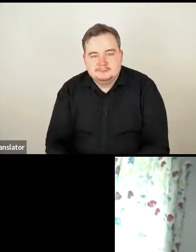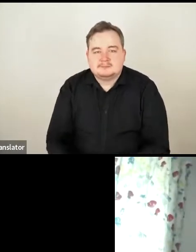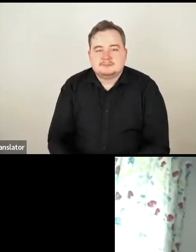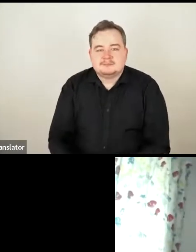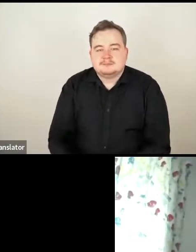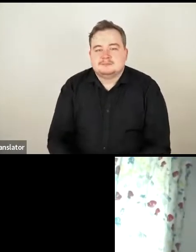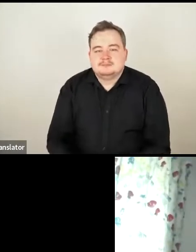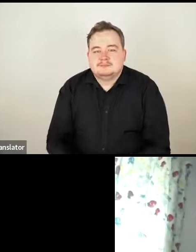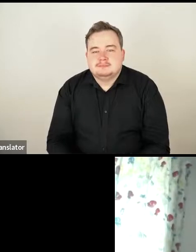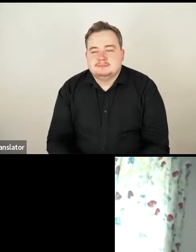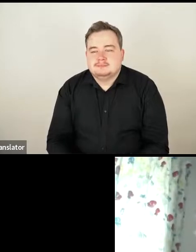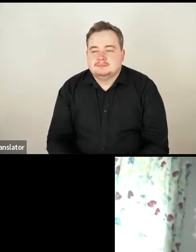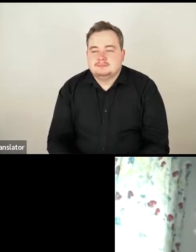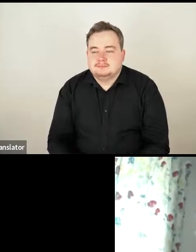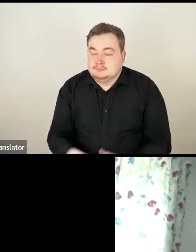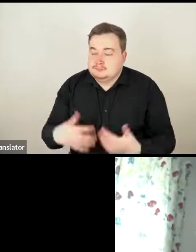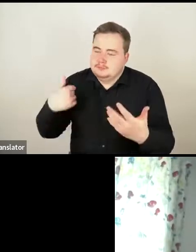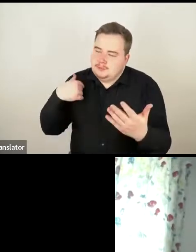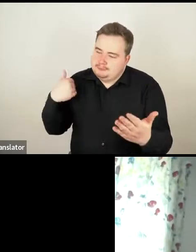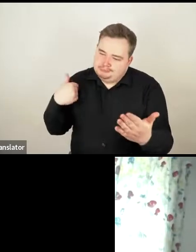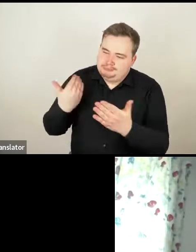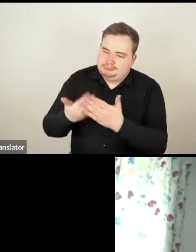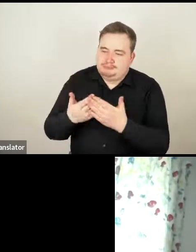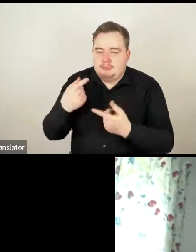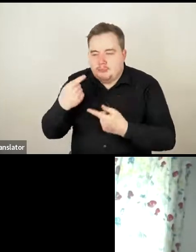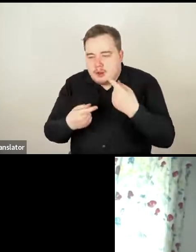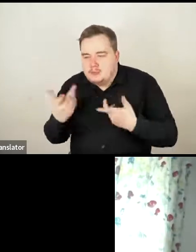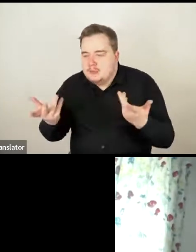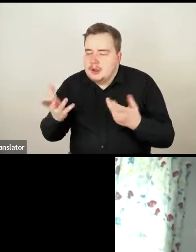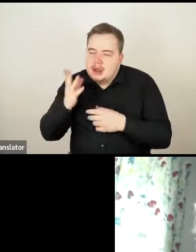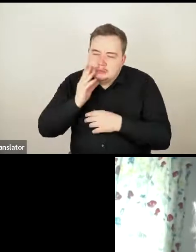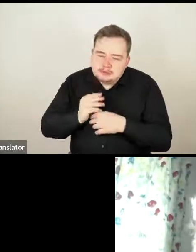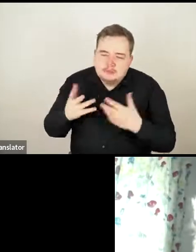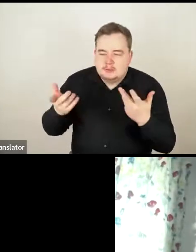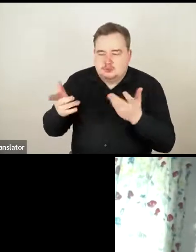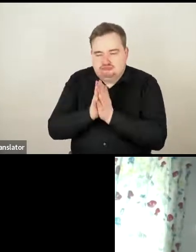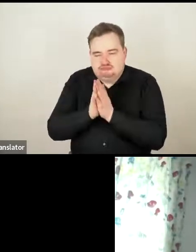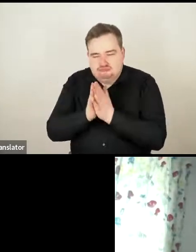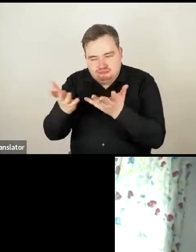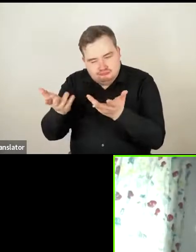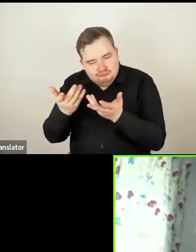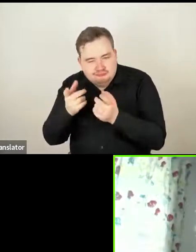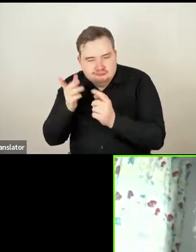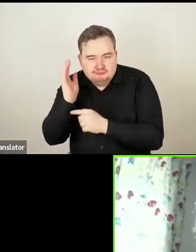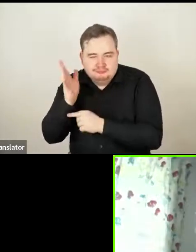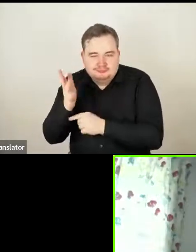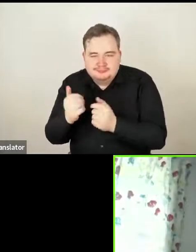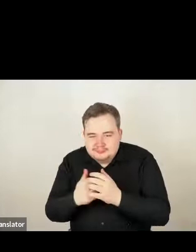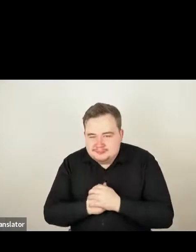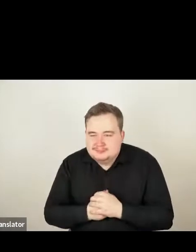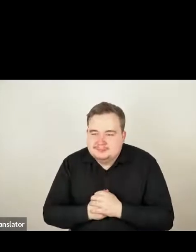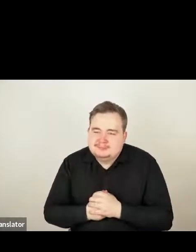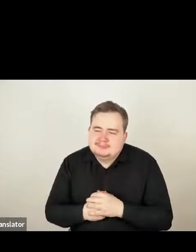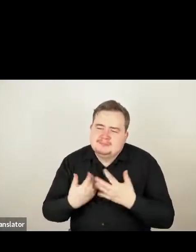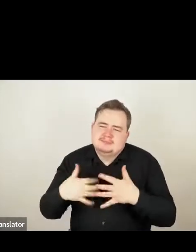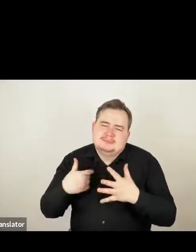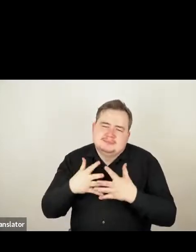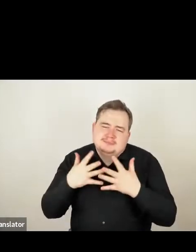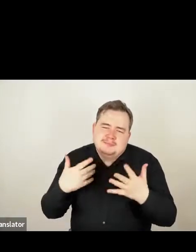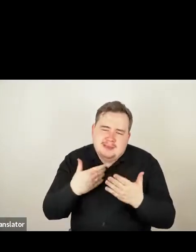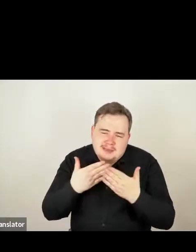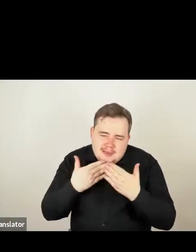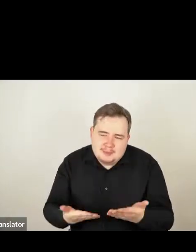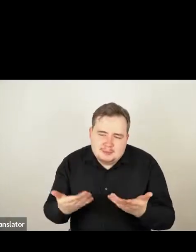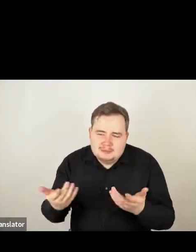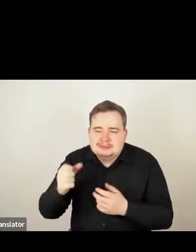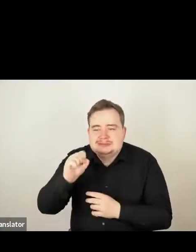past political and expert experience. The floor is yours. Thank you very much, Sasha. And it's a great